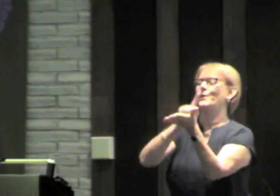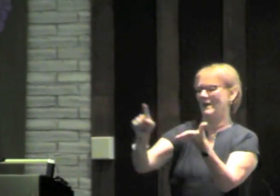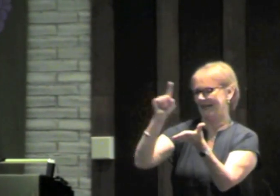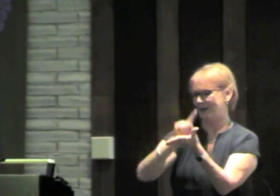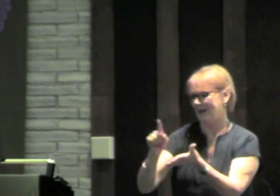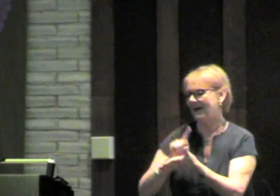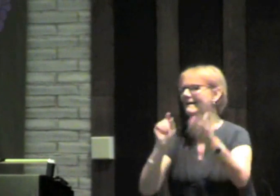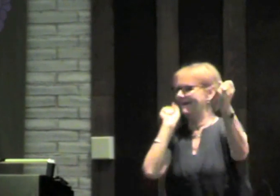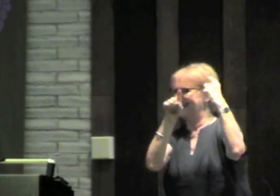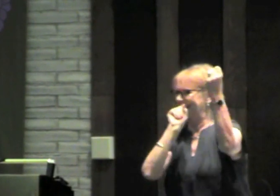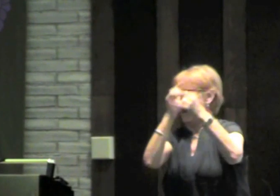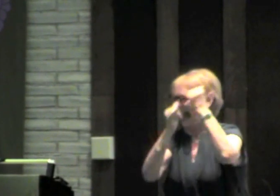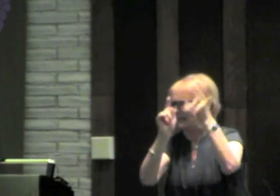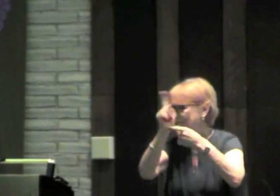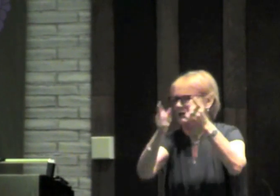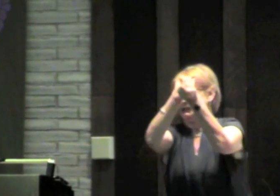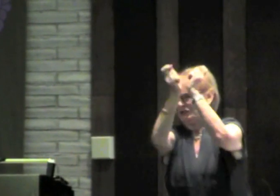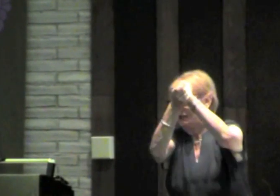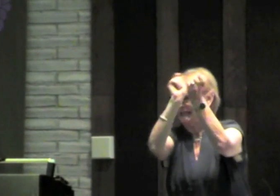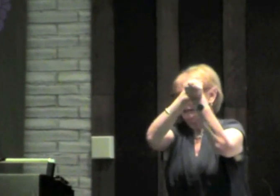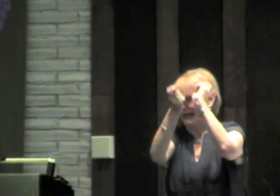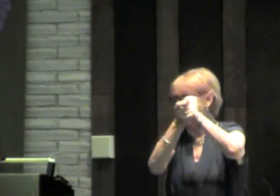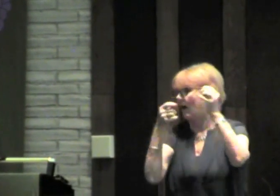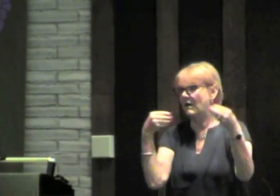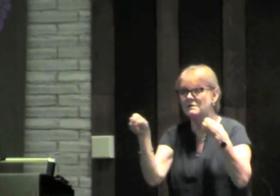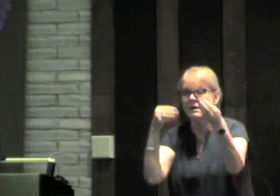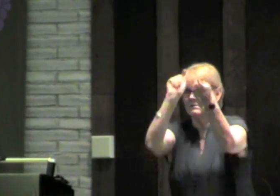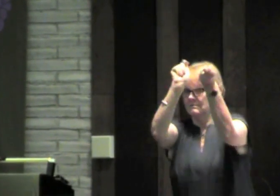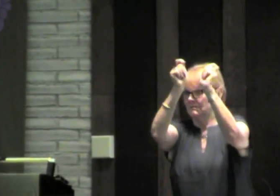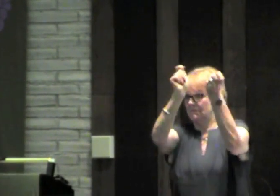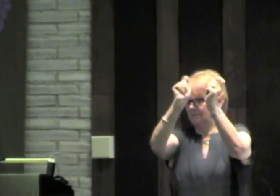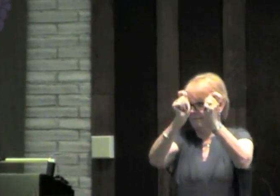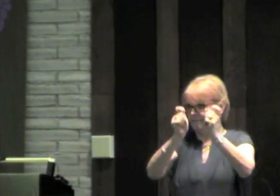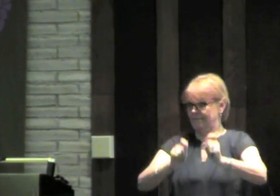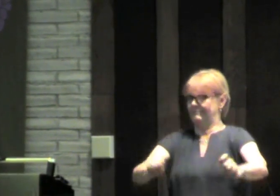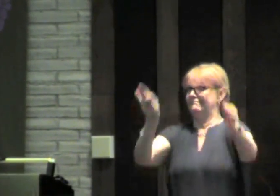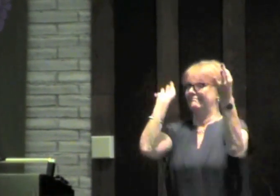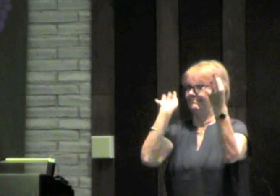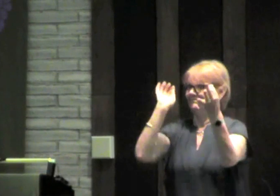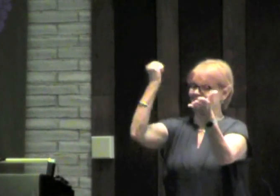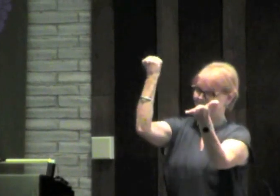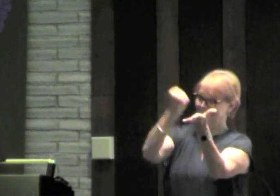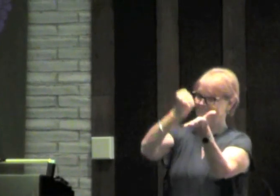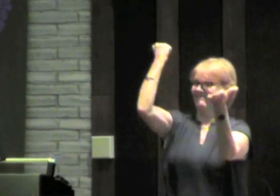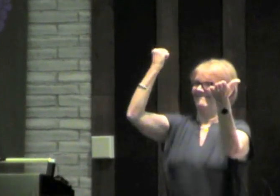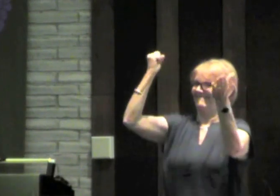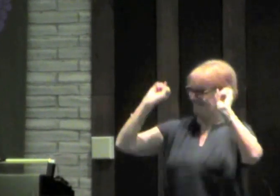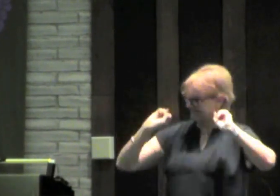were developing them. And then toward the end, we were getting in contact with Peggy on a weekly basis until we